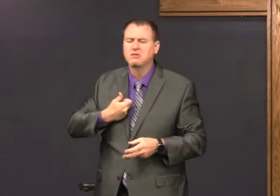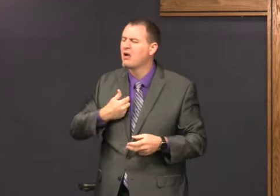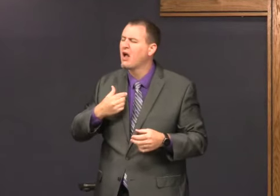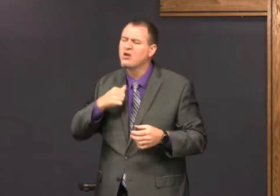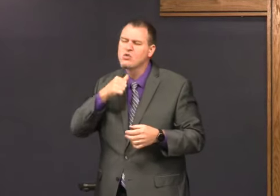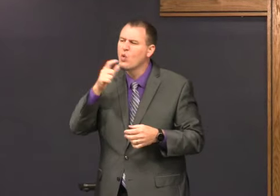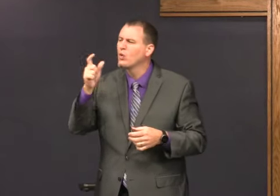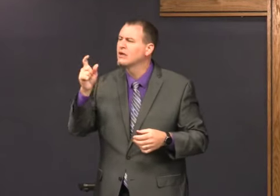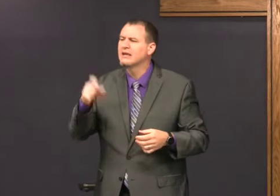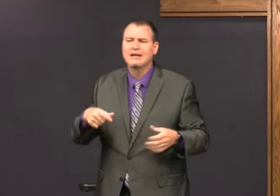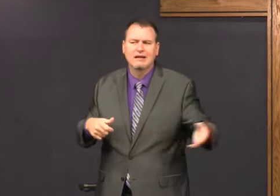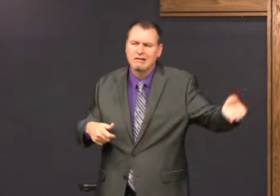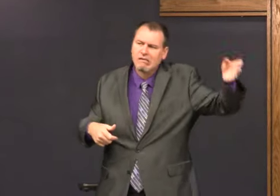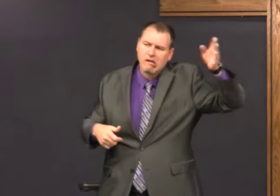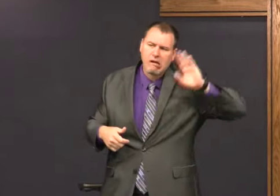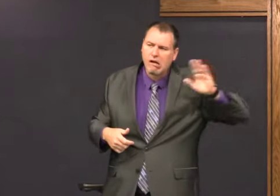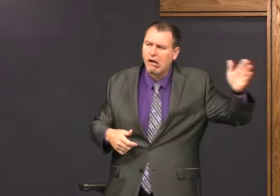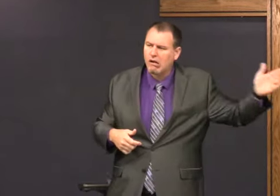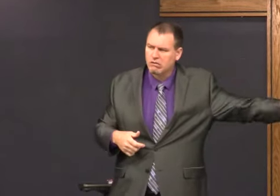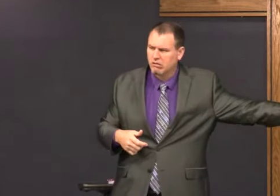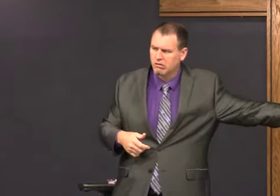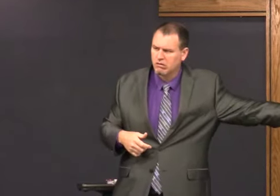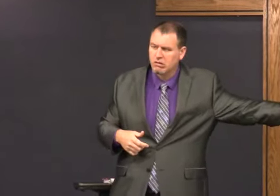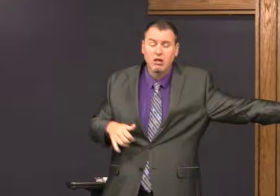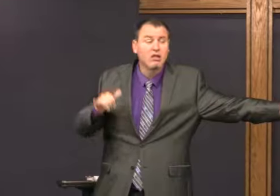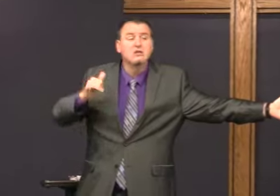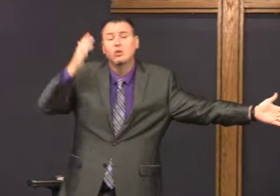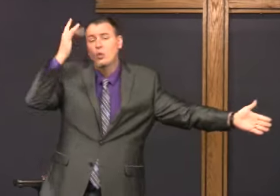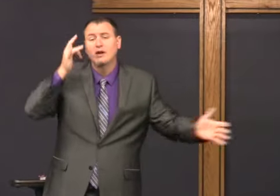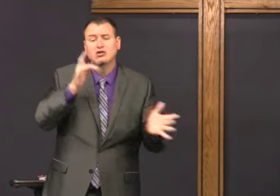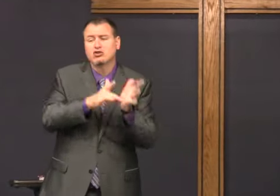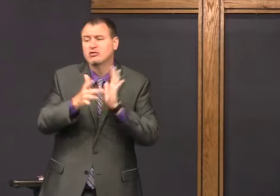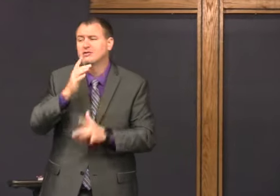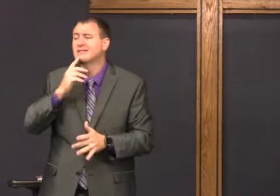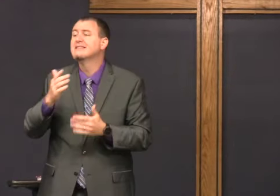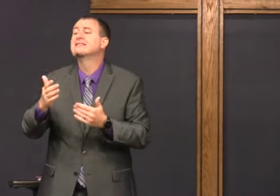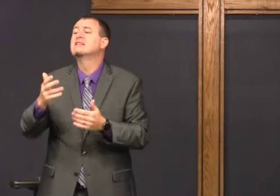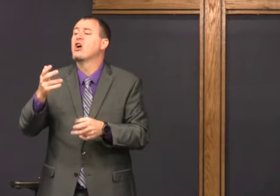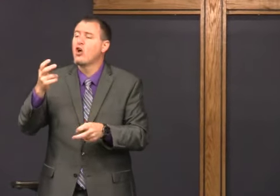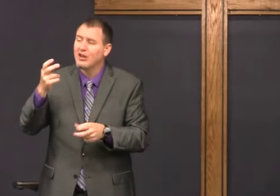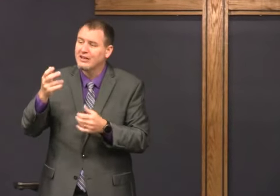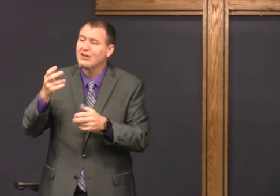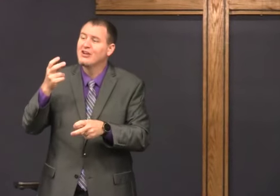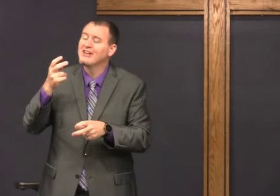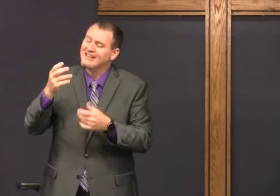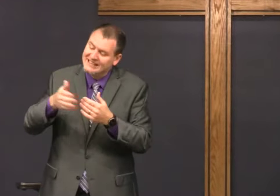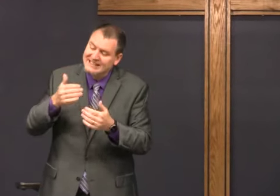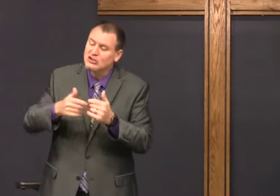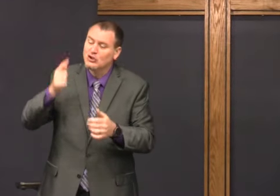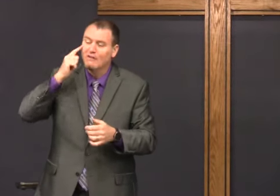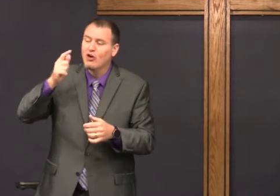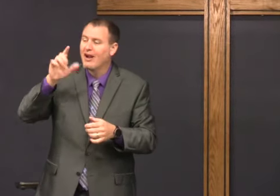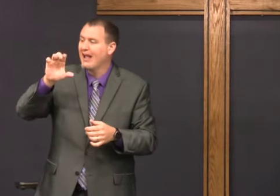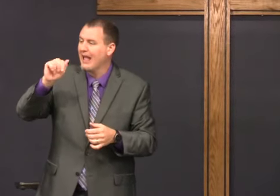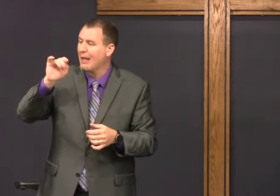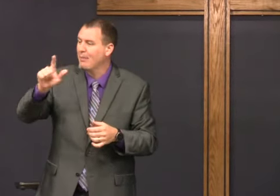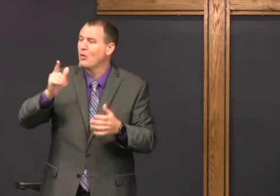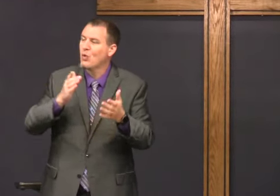I can take care of myself. I don't need God. And that's why Jesus says it's easier